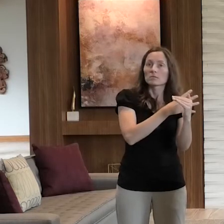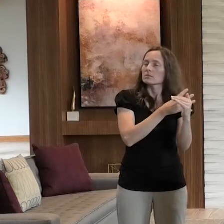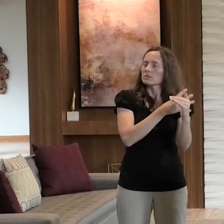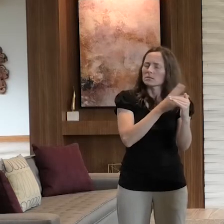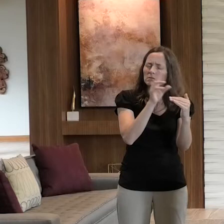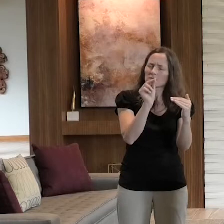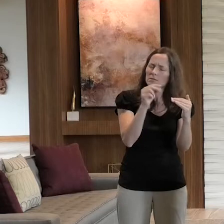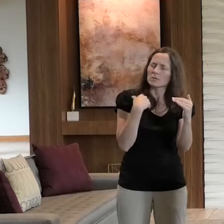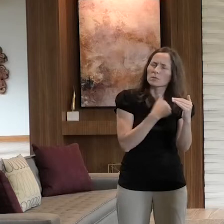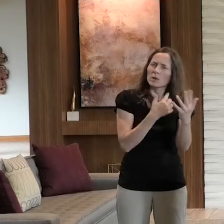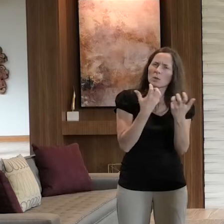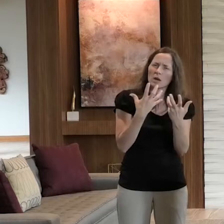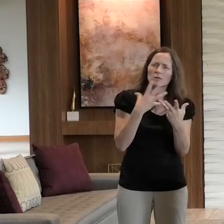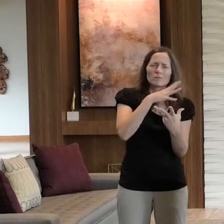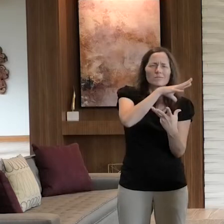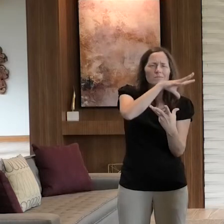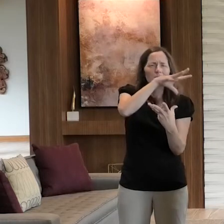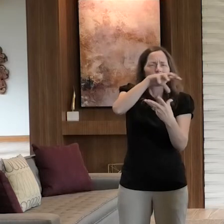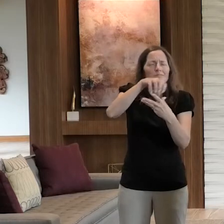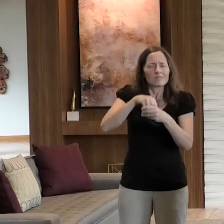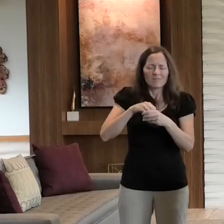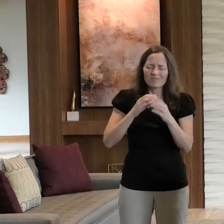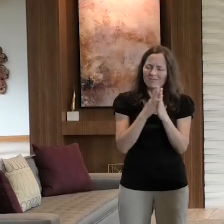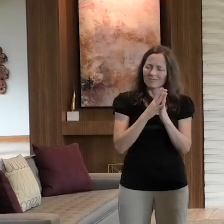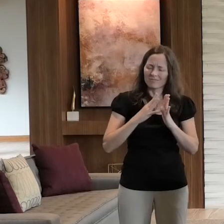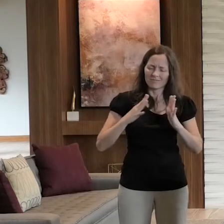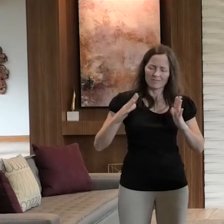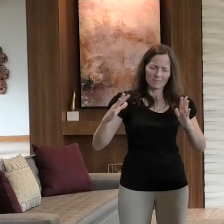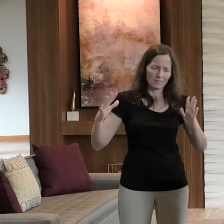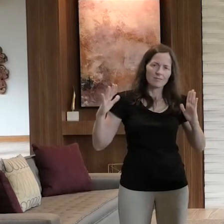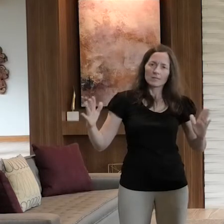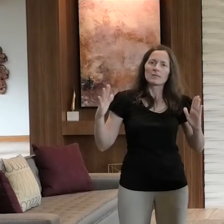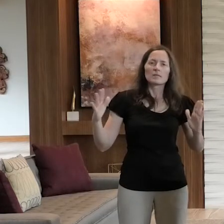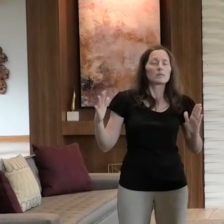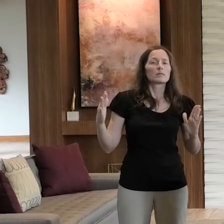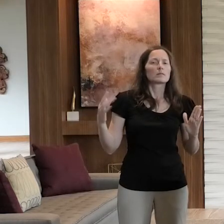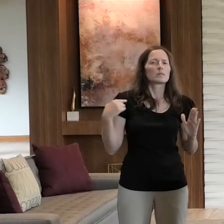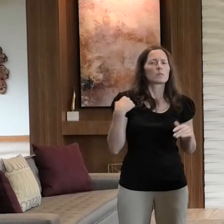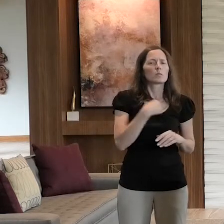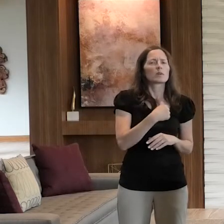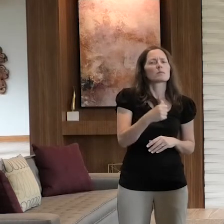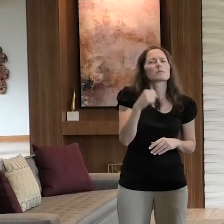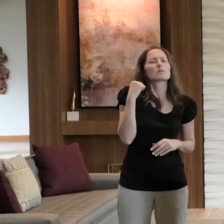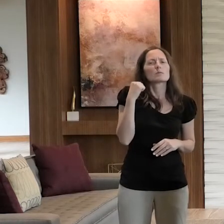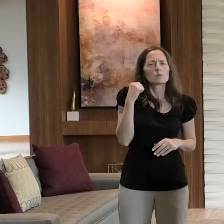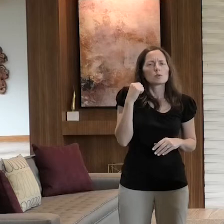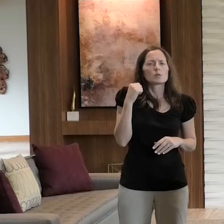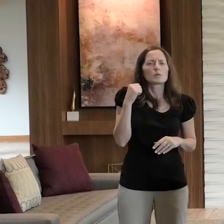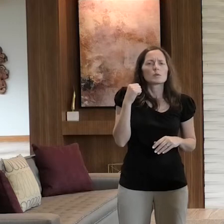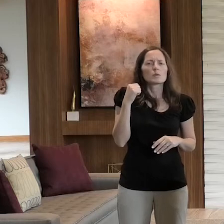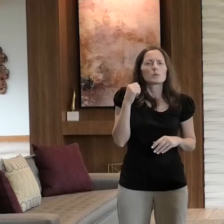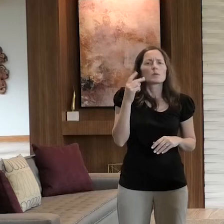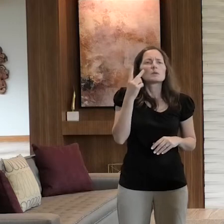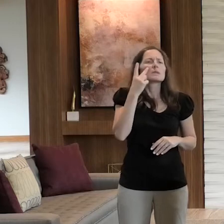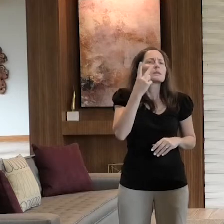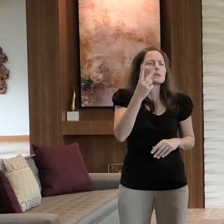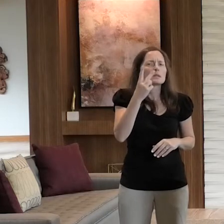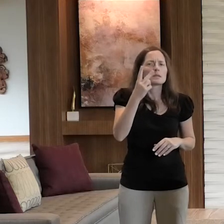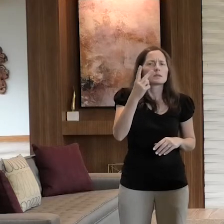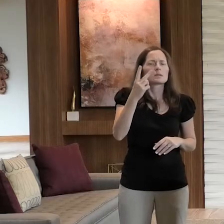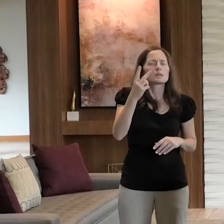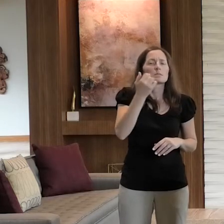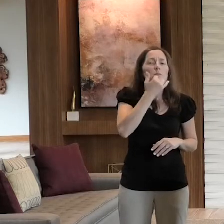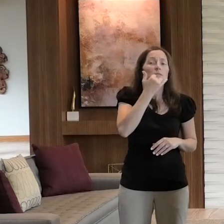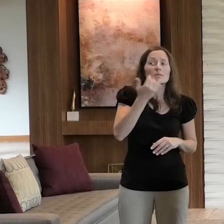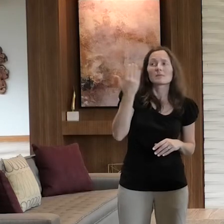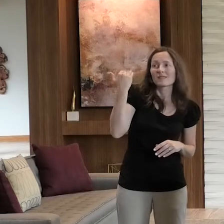inclusive of everybody, and we won't make the mistakes. We refuse to sit by and see the mistakes that were made before when we allowed a